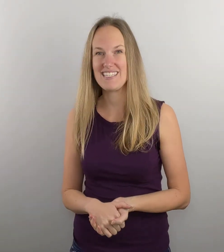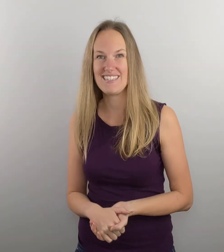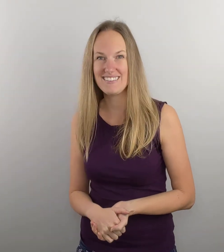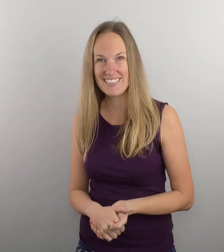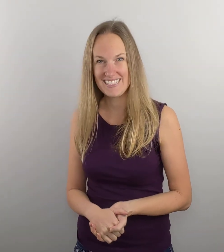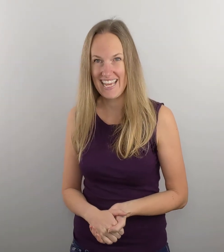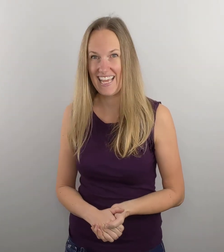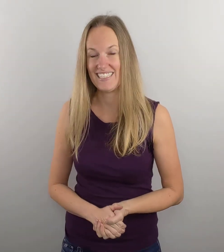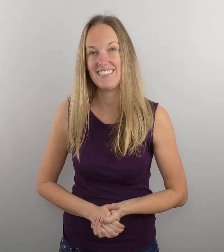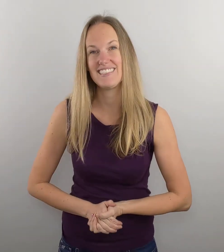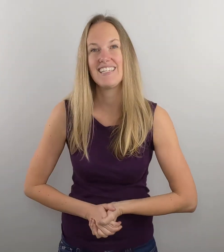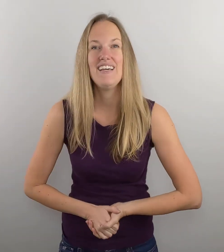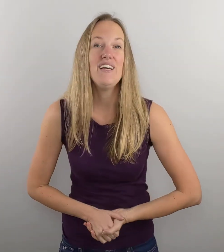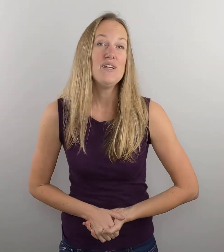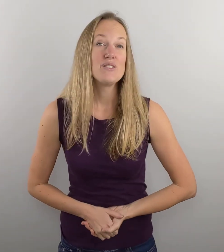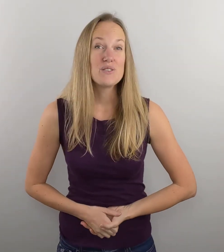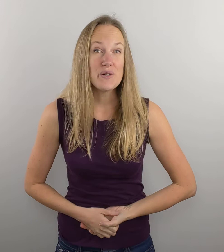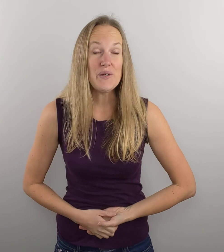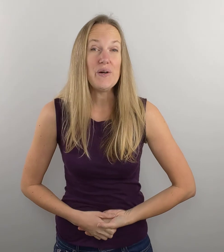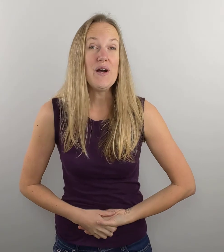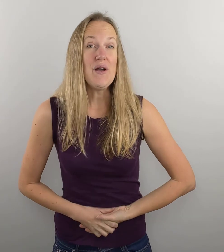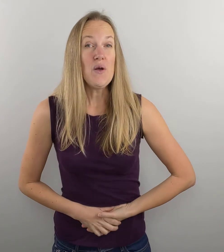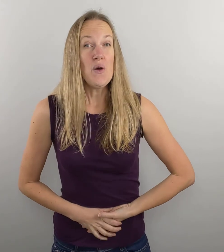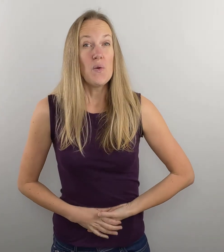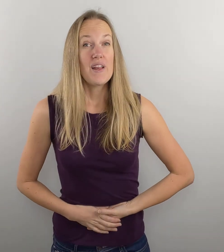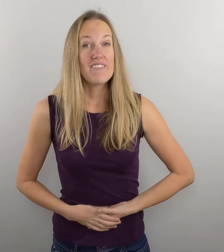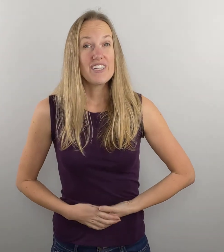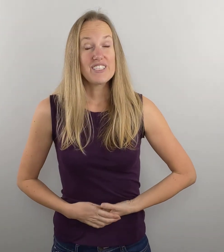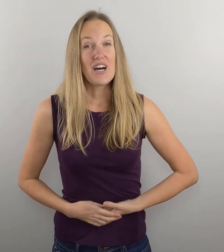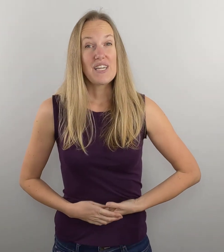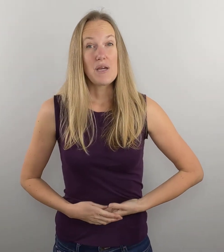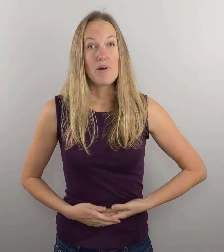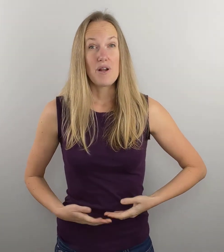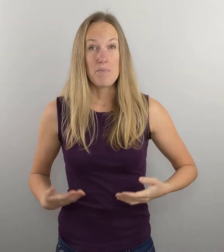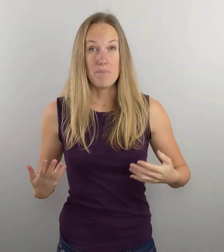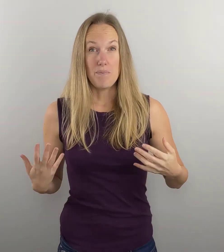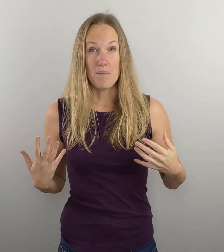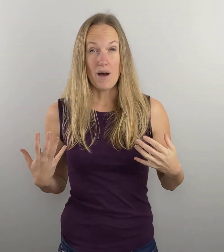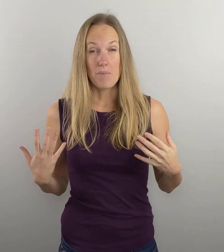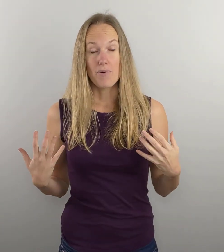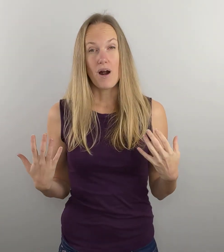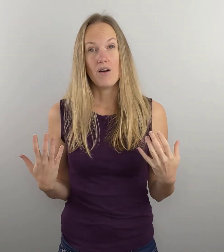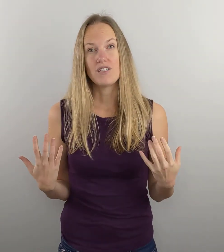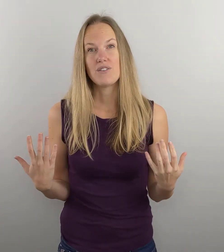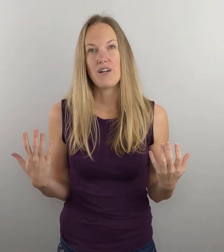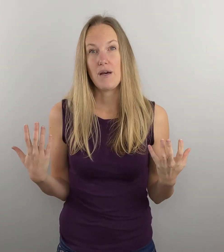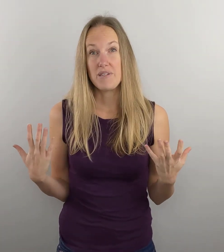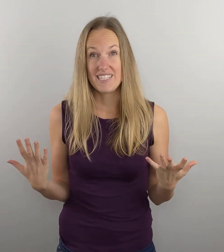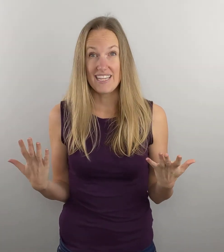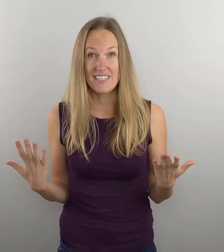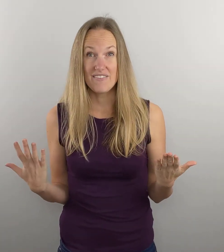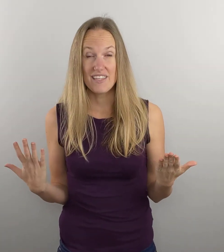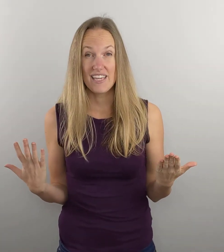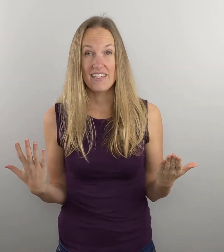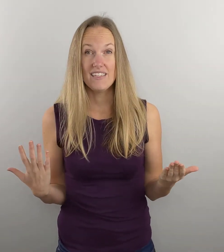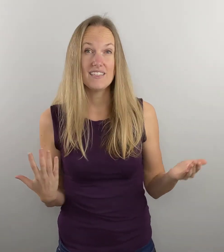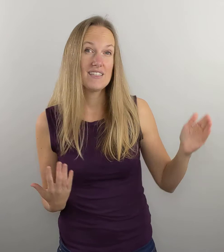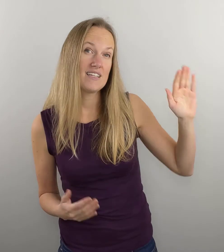still stands. So whenever you're talking about a possessive thing,